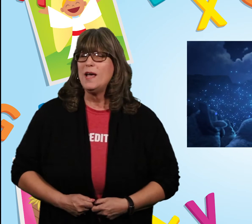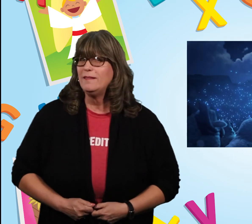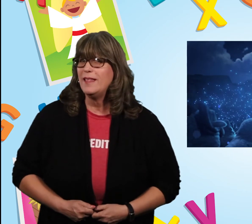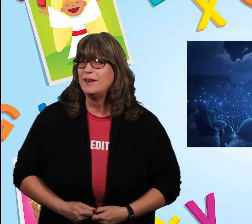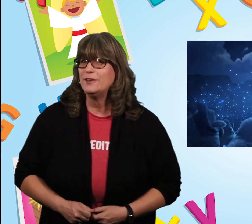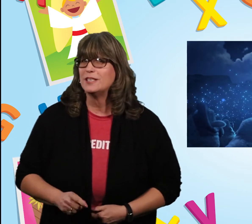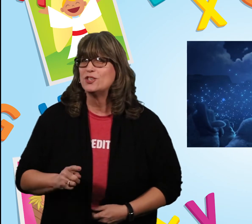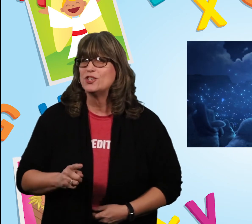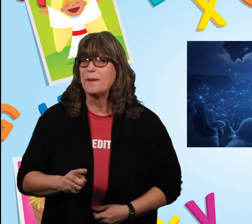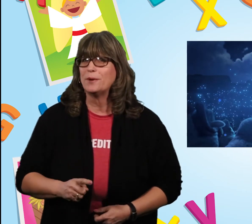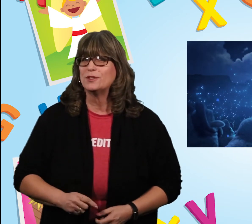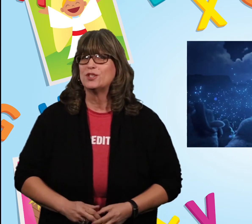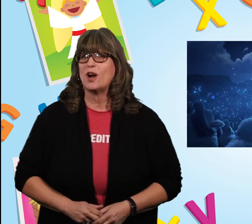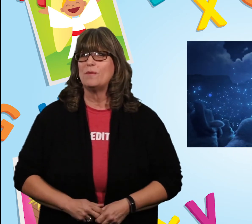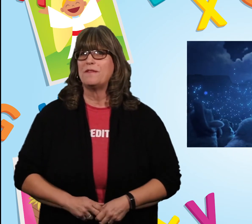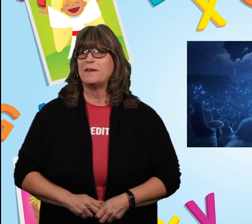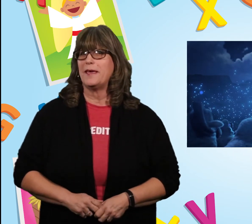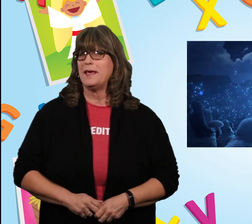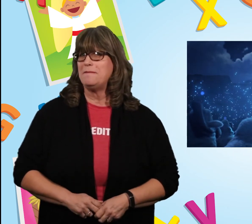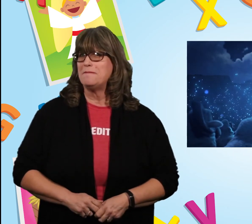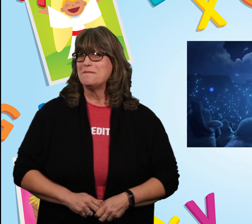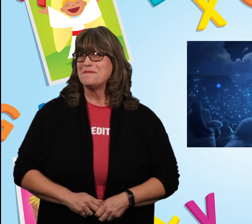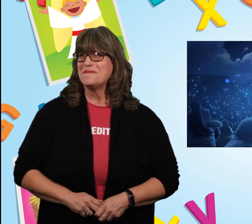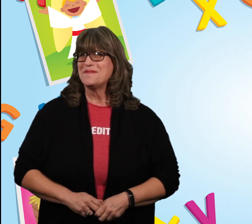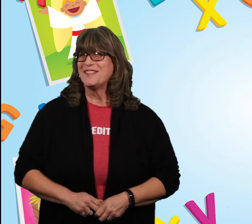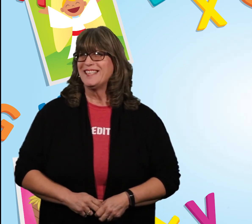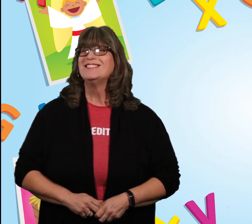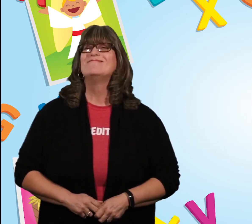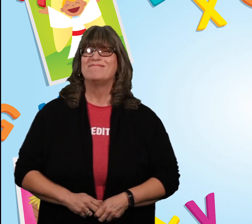What letter does shepherd start with again?